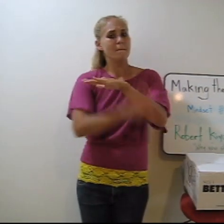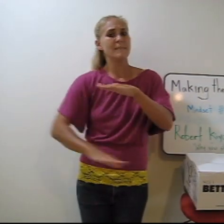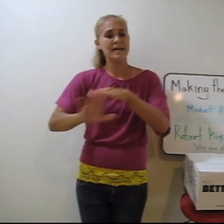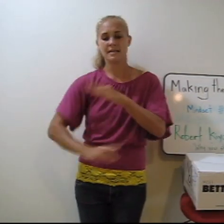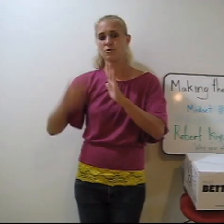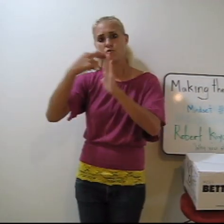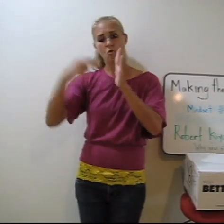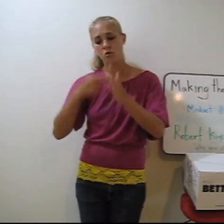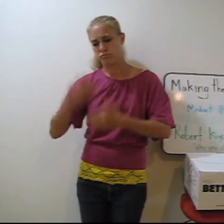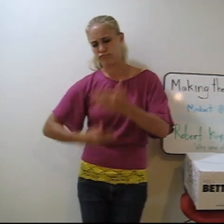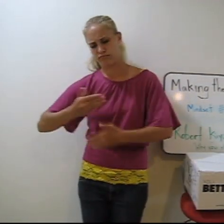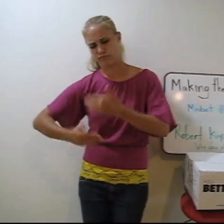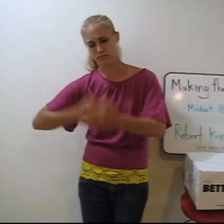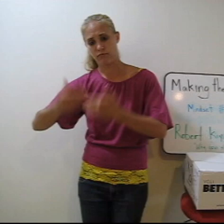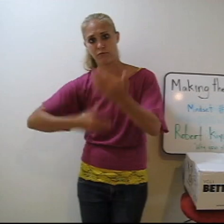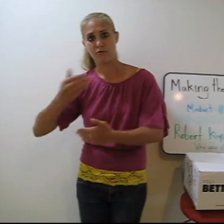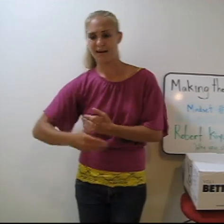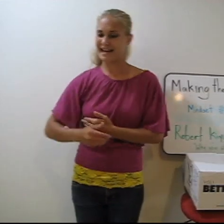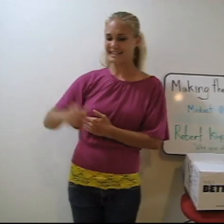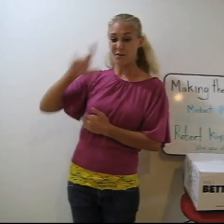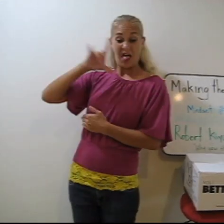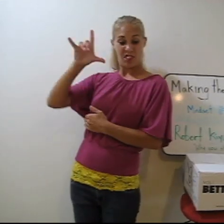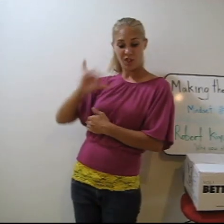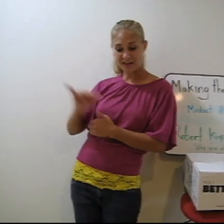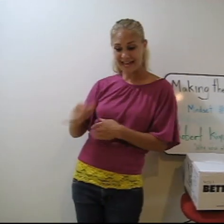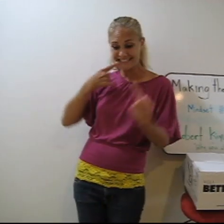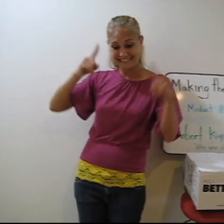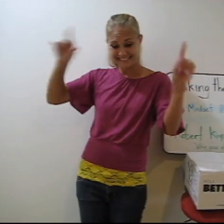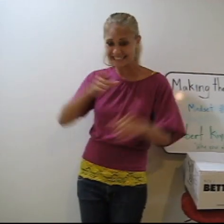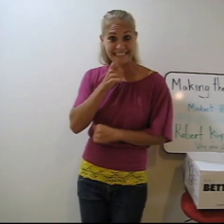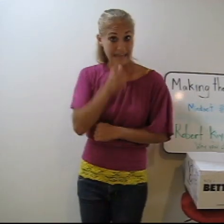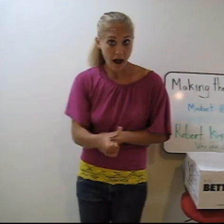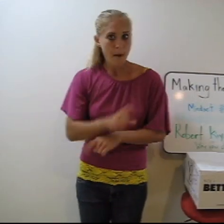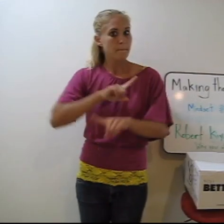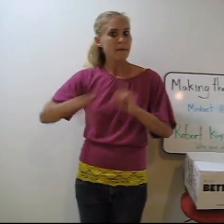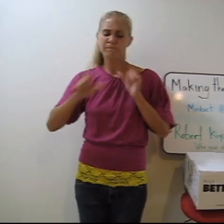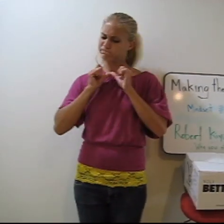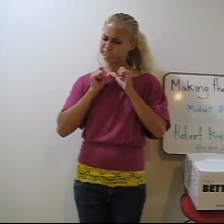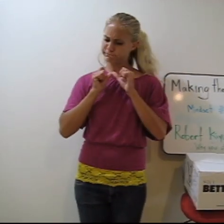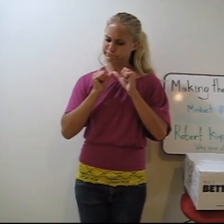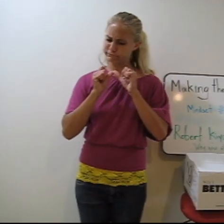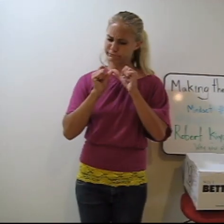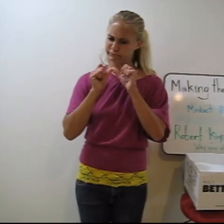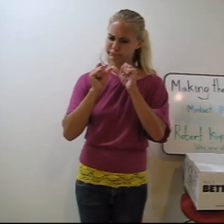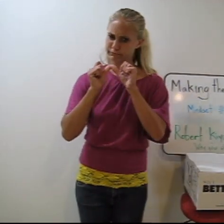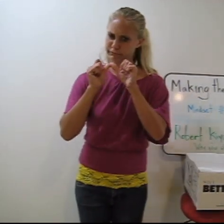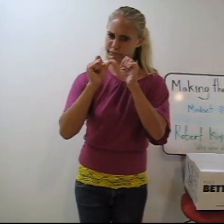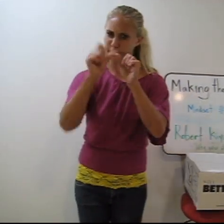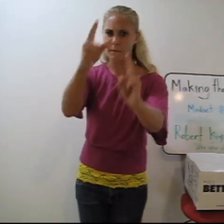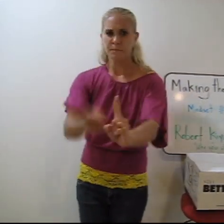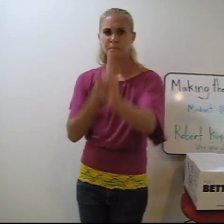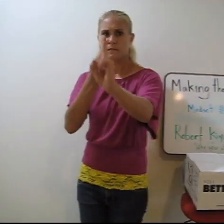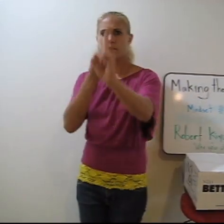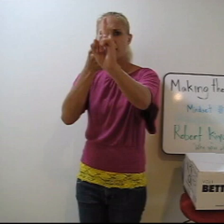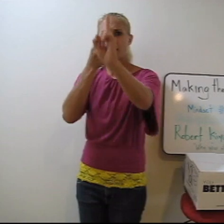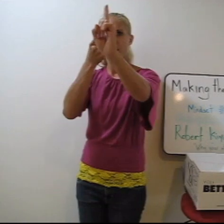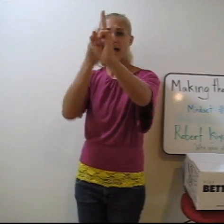the way, because it will appear like it's not working. But if you stick with it, eventually the exponent of the compound